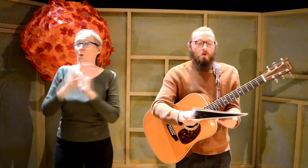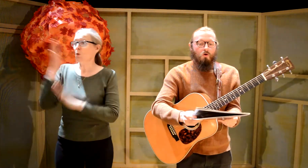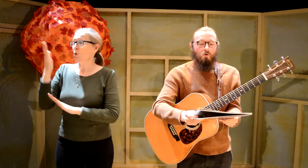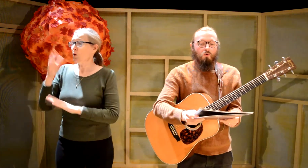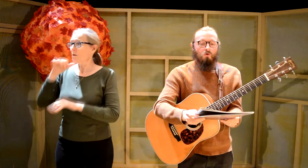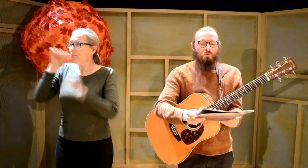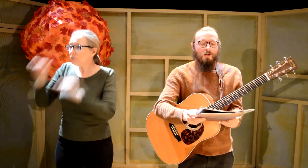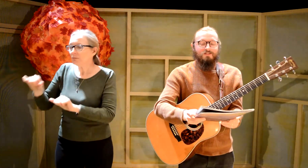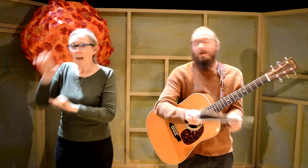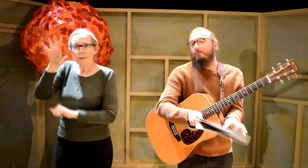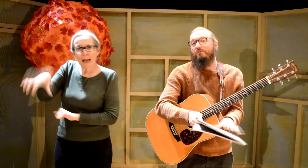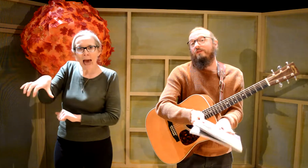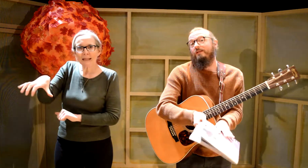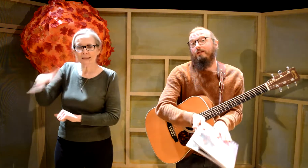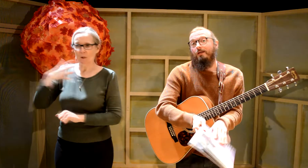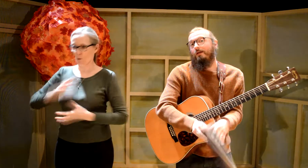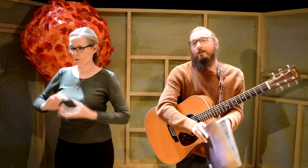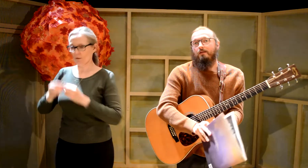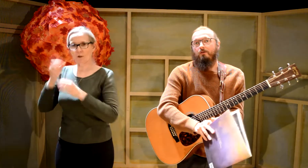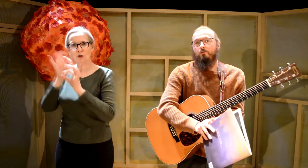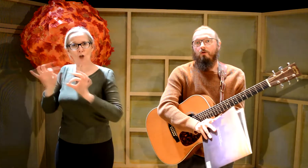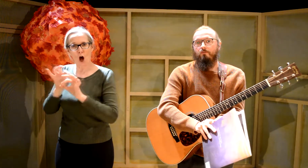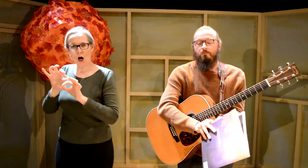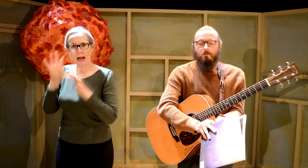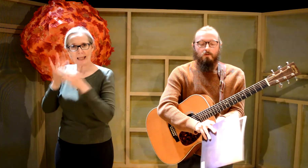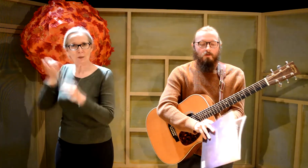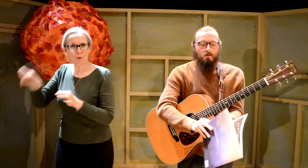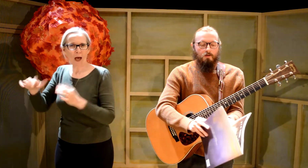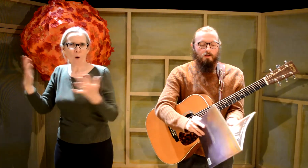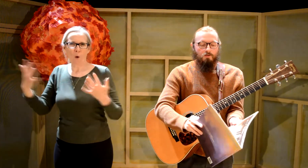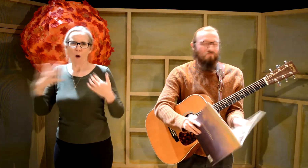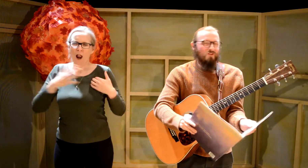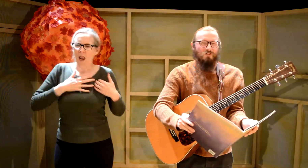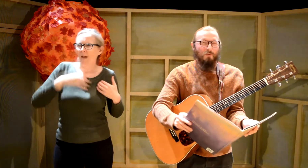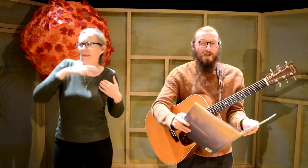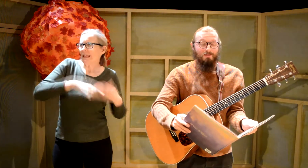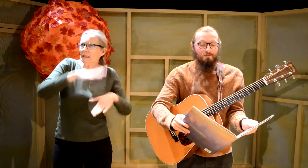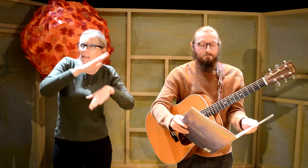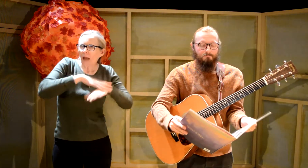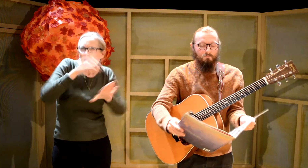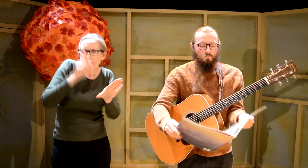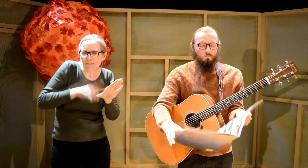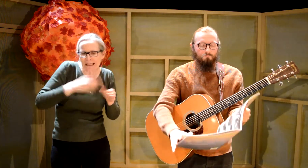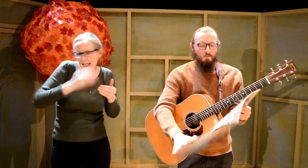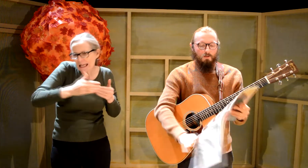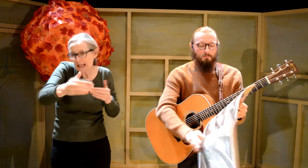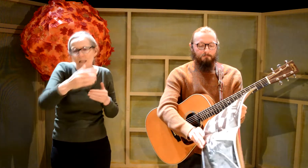go, or a time of the year that you love. You can write a song about anything.